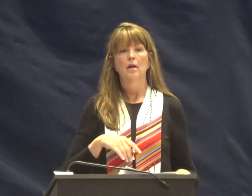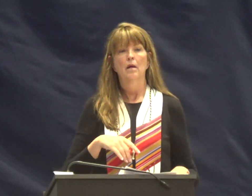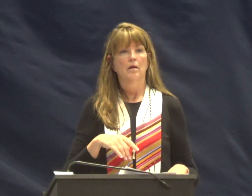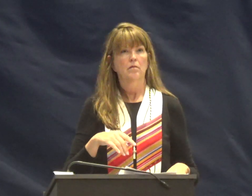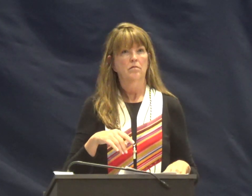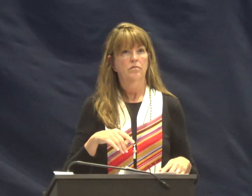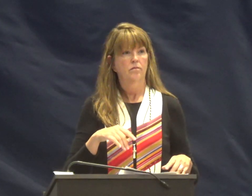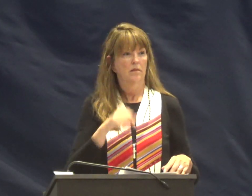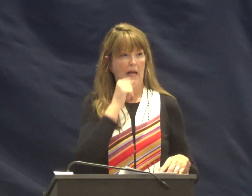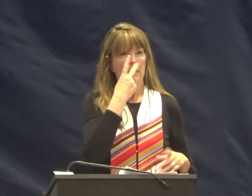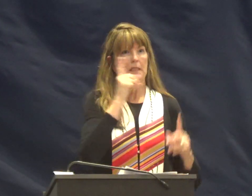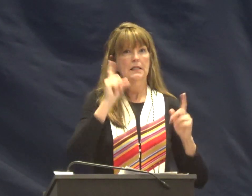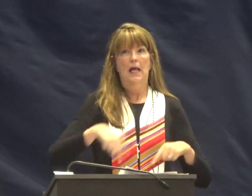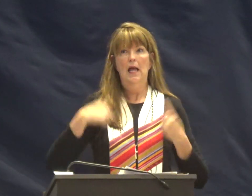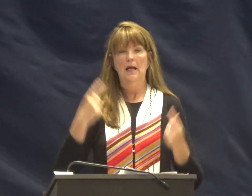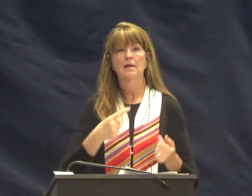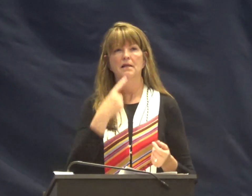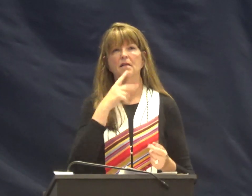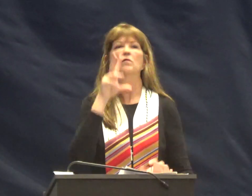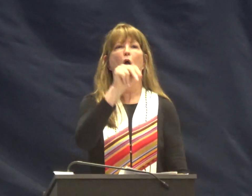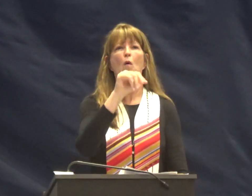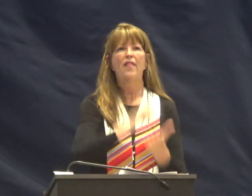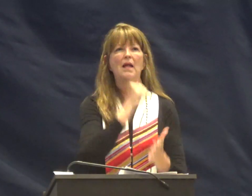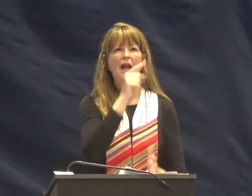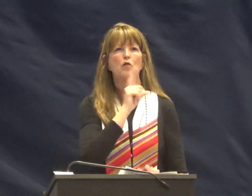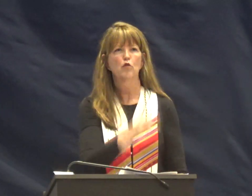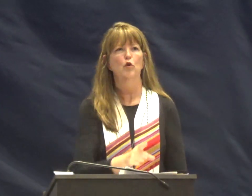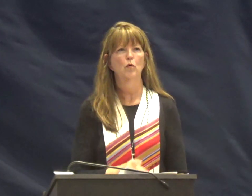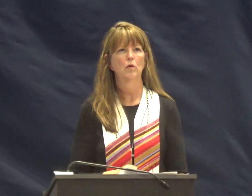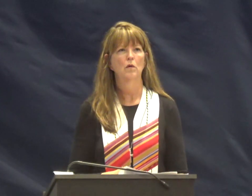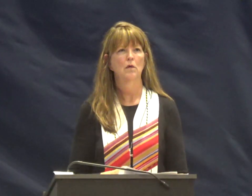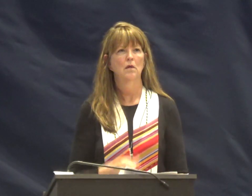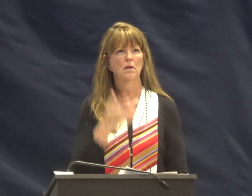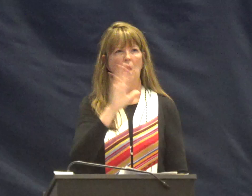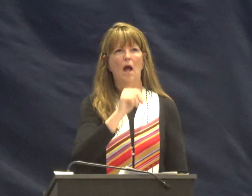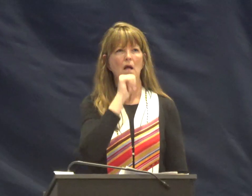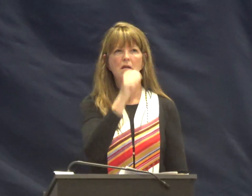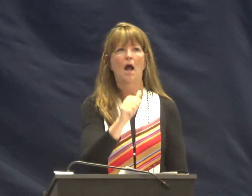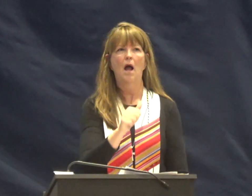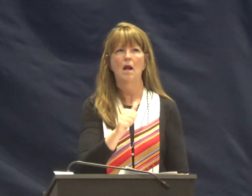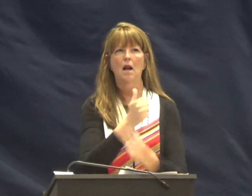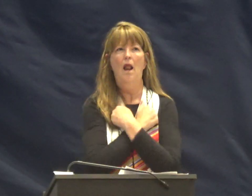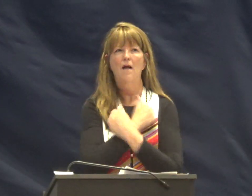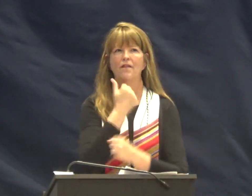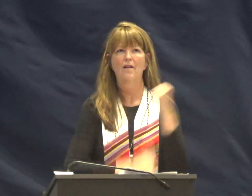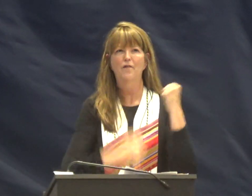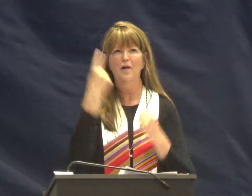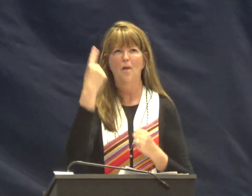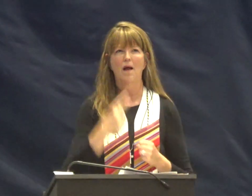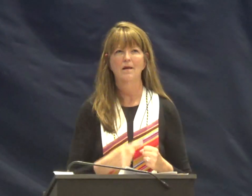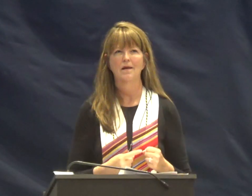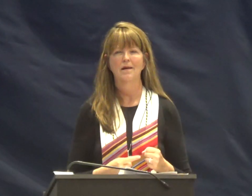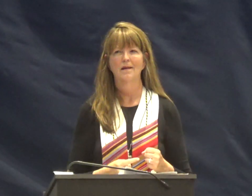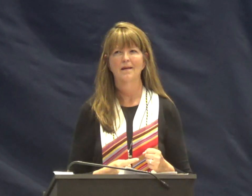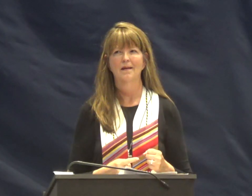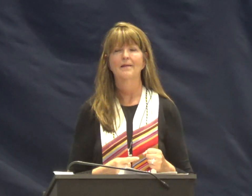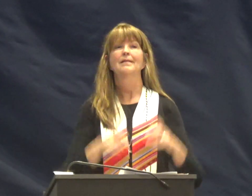from a kid said, I hadn't seen her in a long time. Responded to me and said, no, that's not true. God does not love